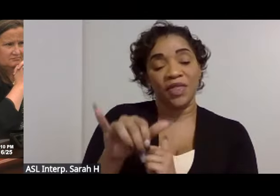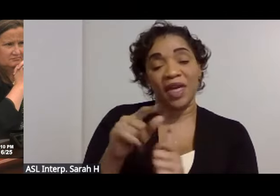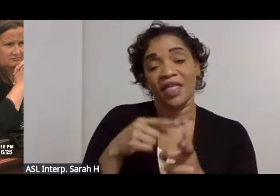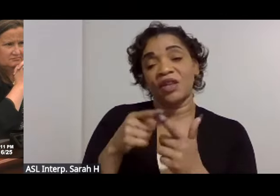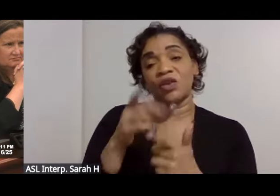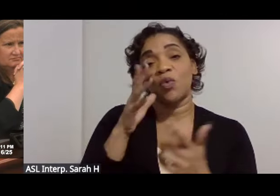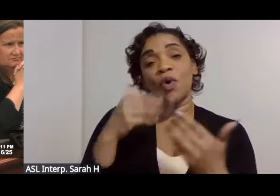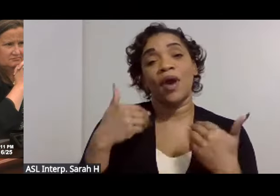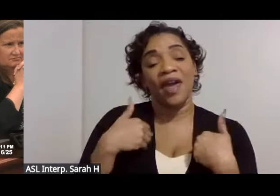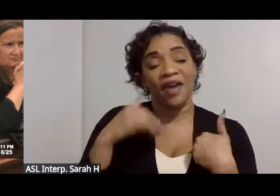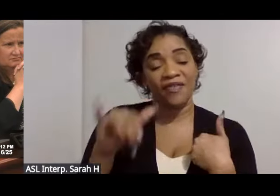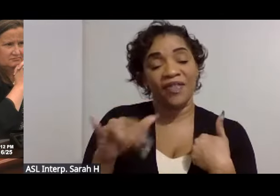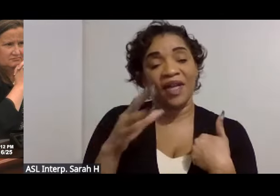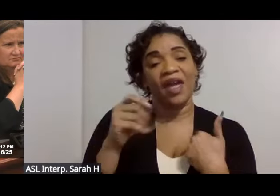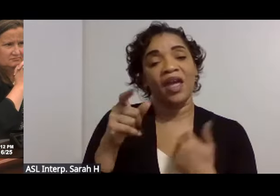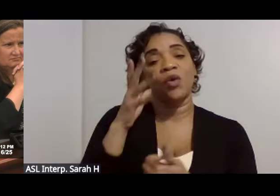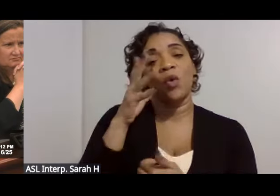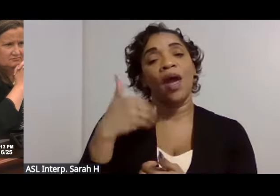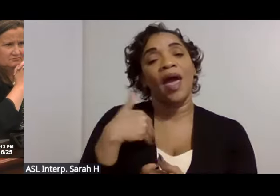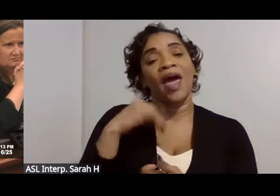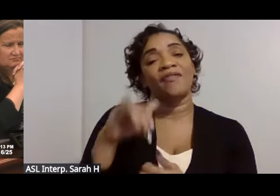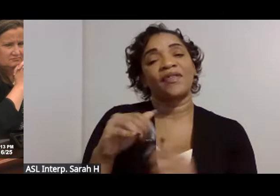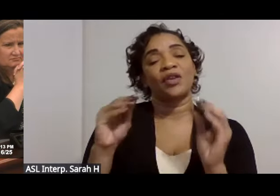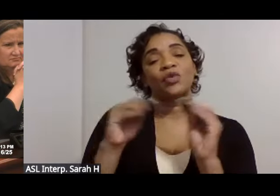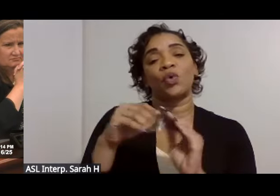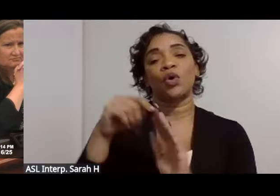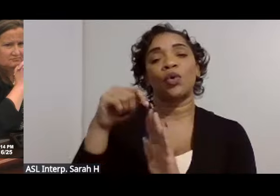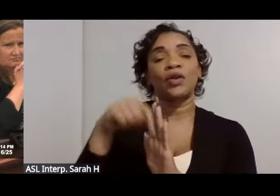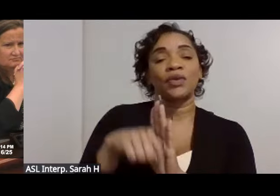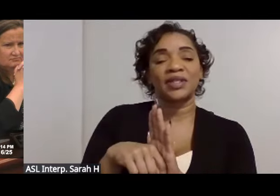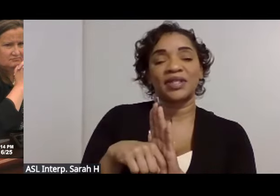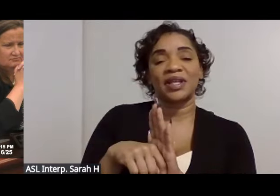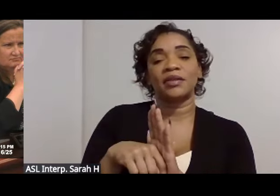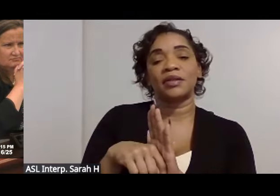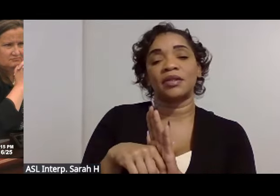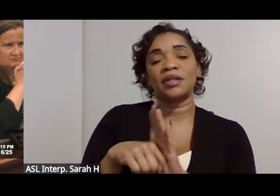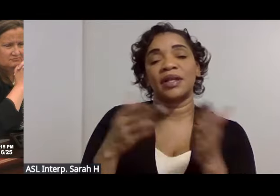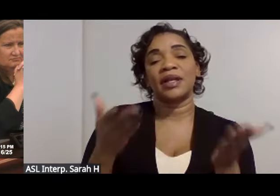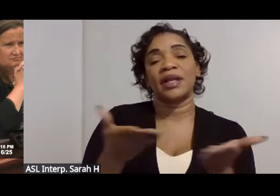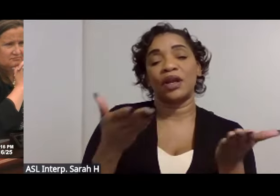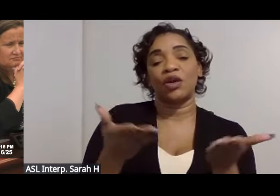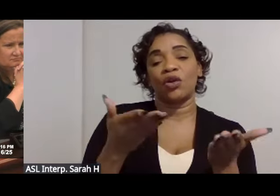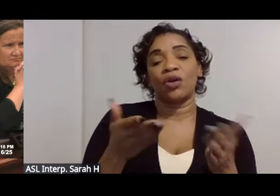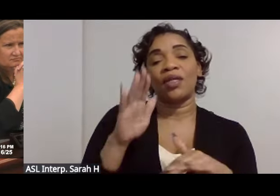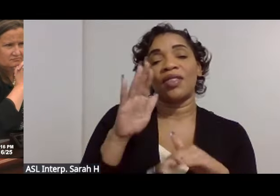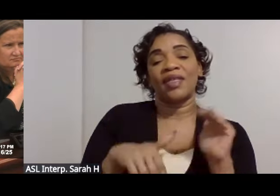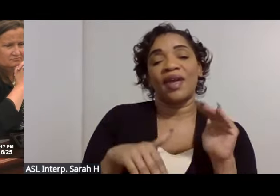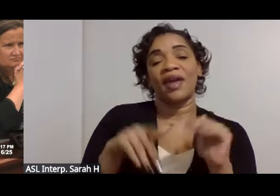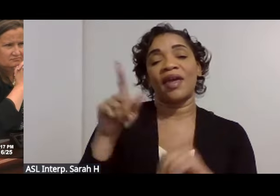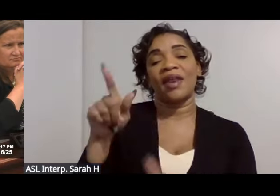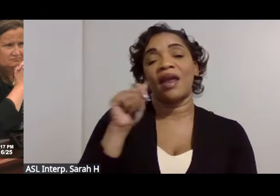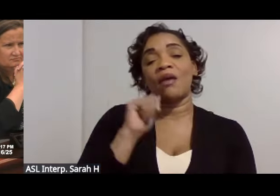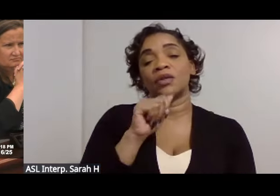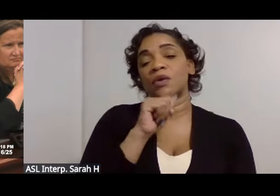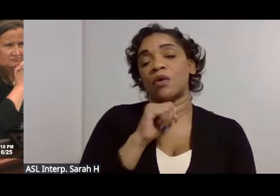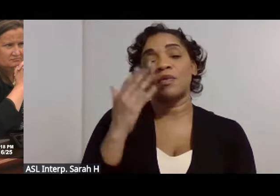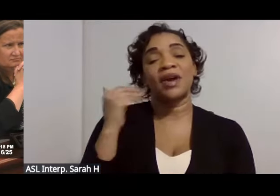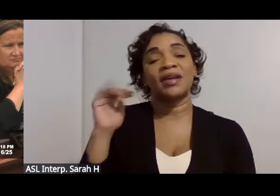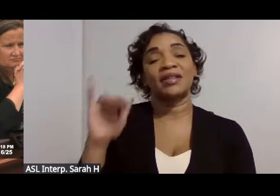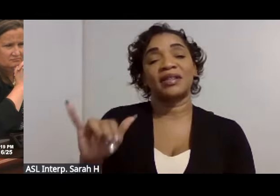it to a greater extent here than in Arizona, because it's applicable, excuse